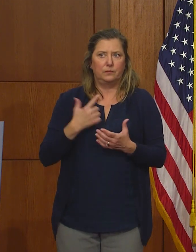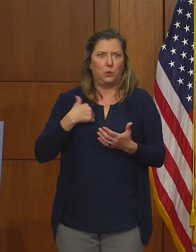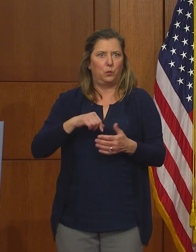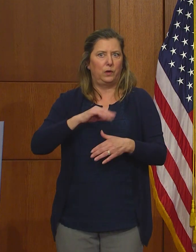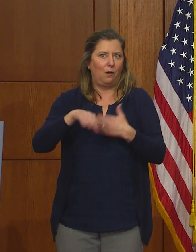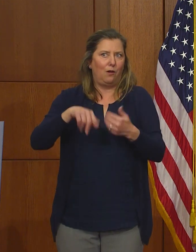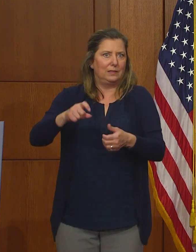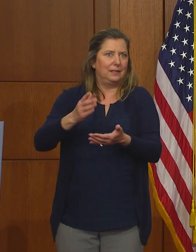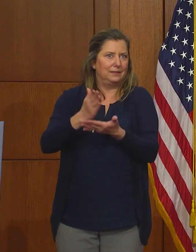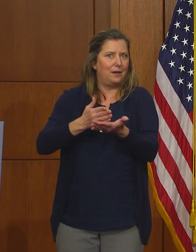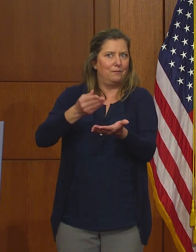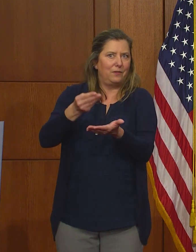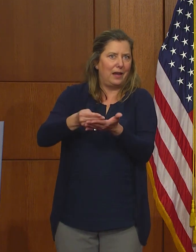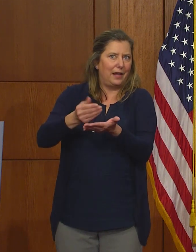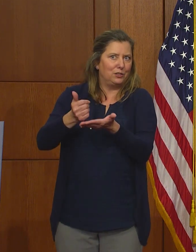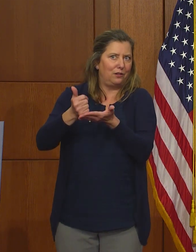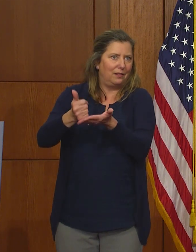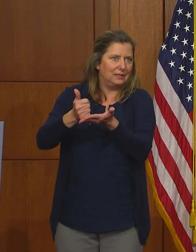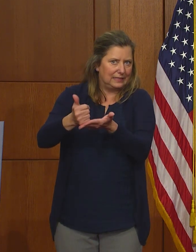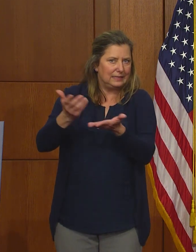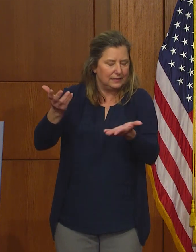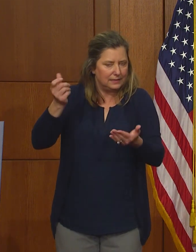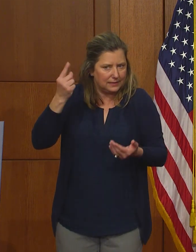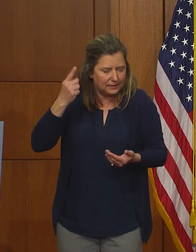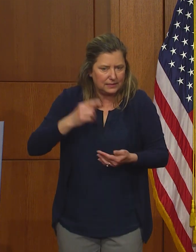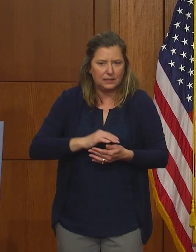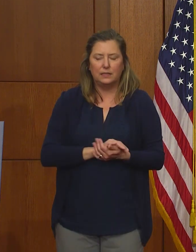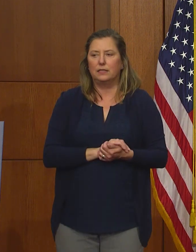financial assistance. We have had